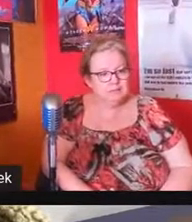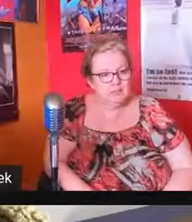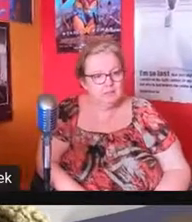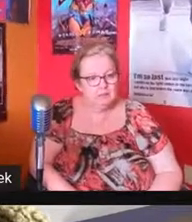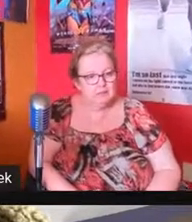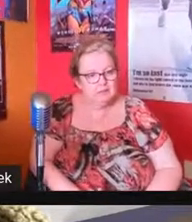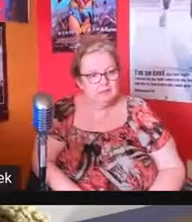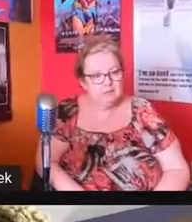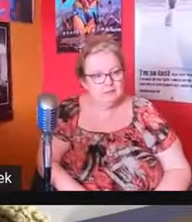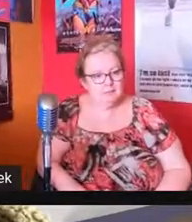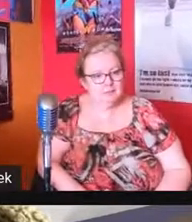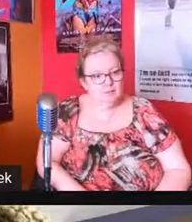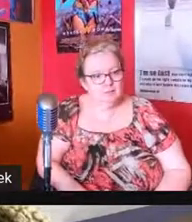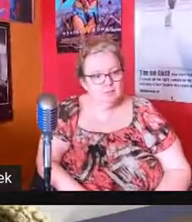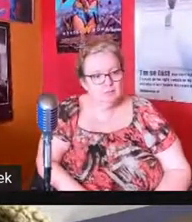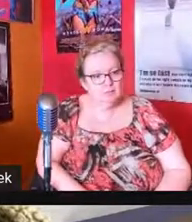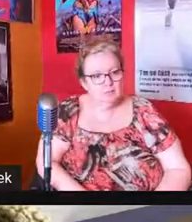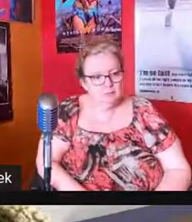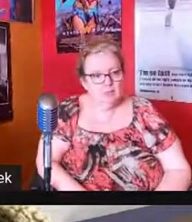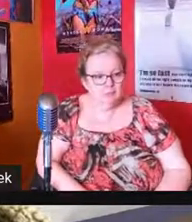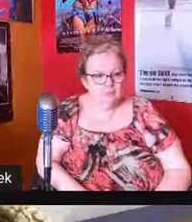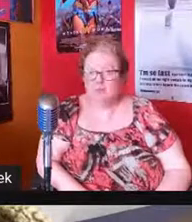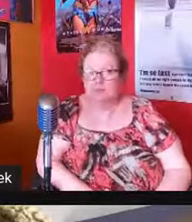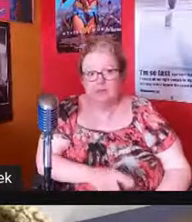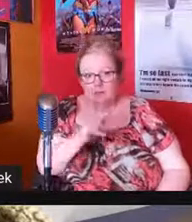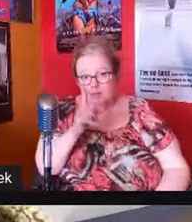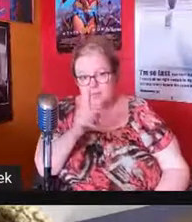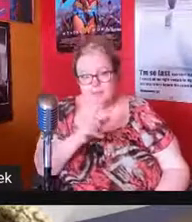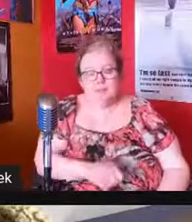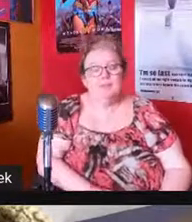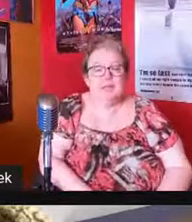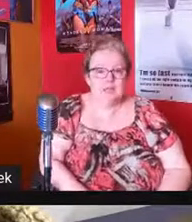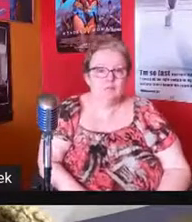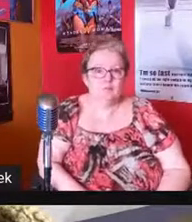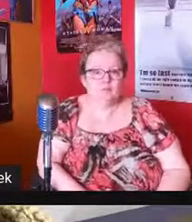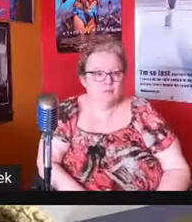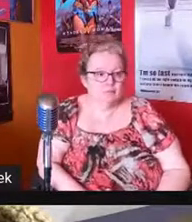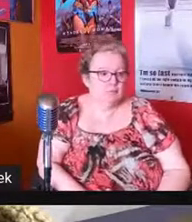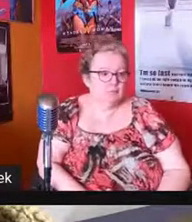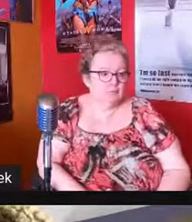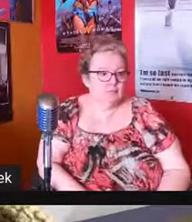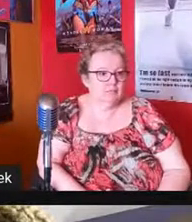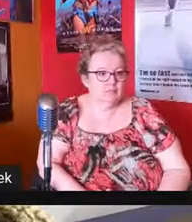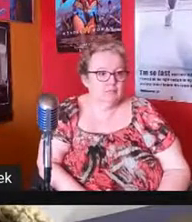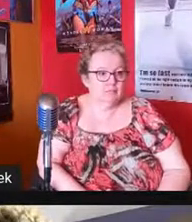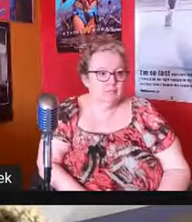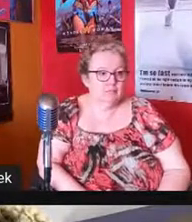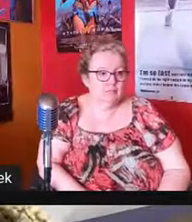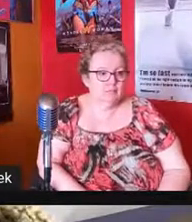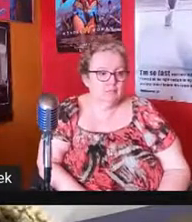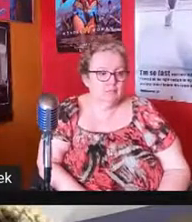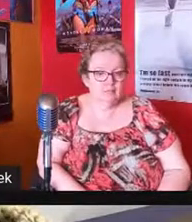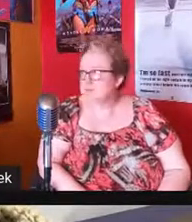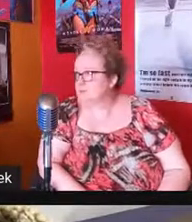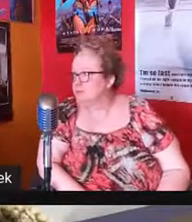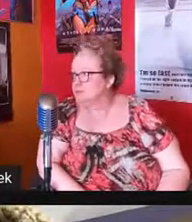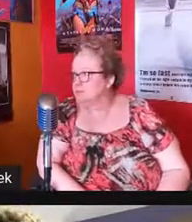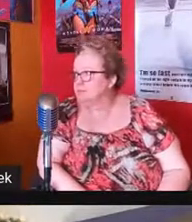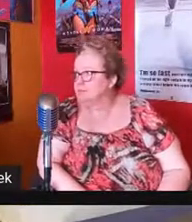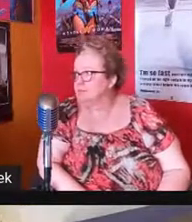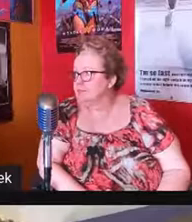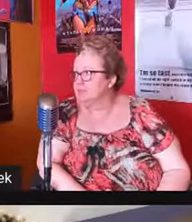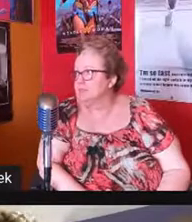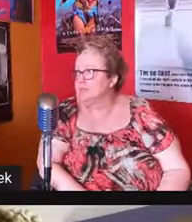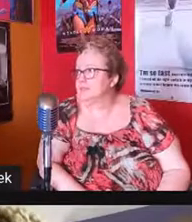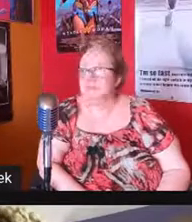past. And every time that's occurred, it's an energy exchange between the dancer and the actress speaking. And